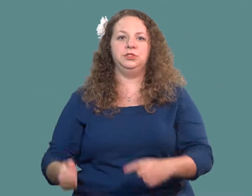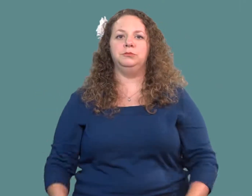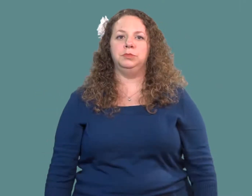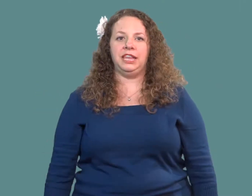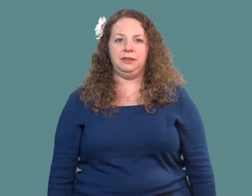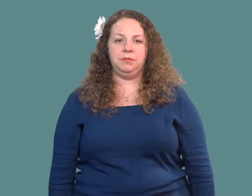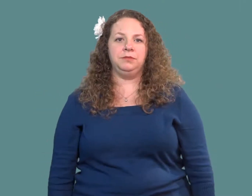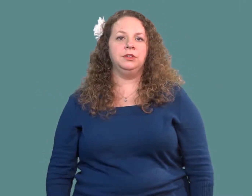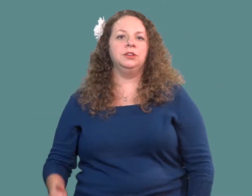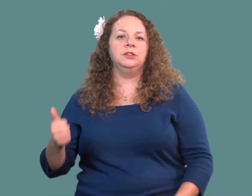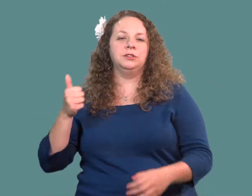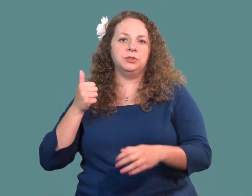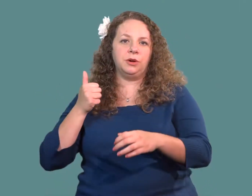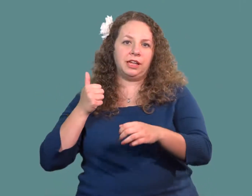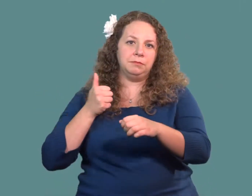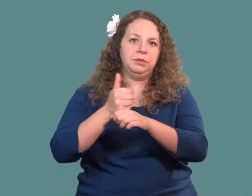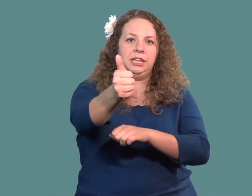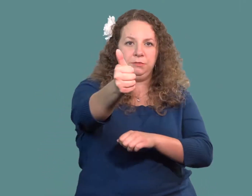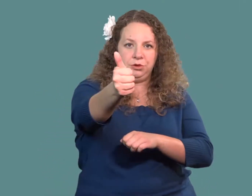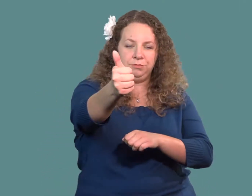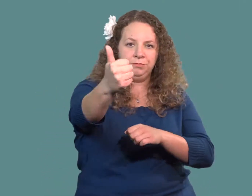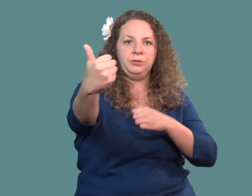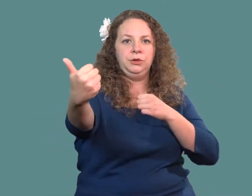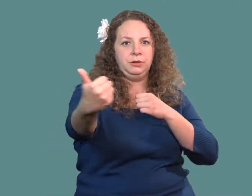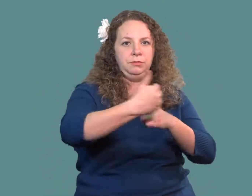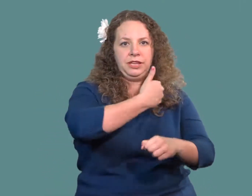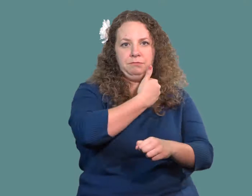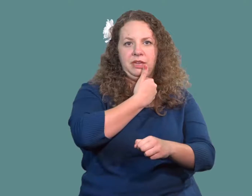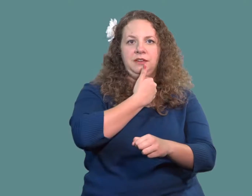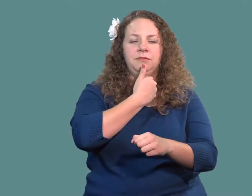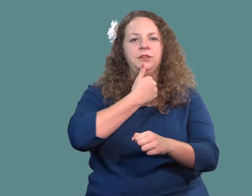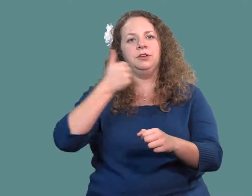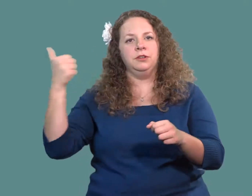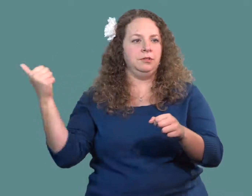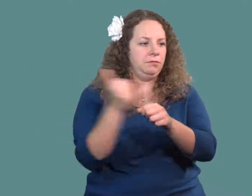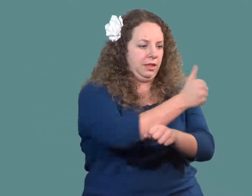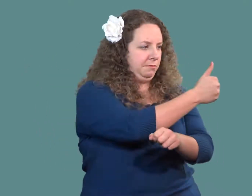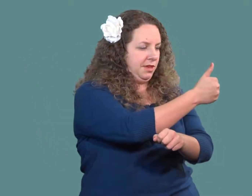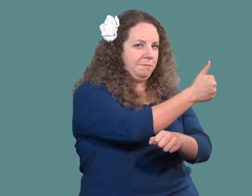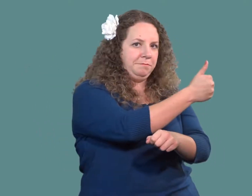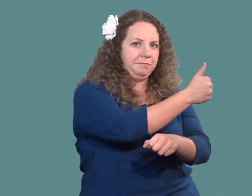To blame. So I can blame you. You can blame me. Blame them.